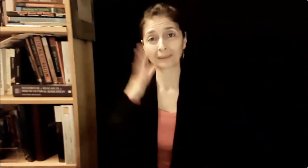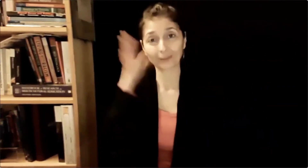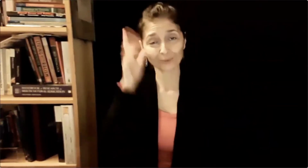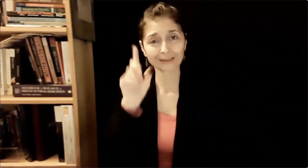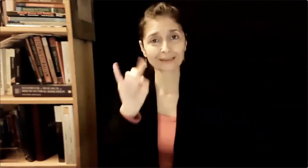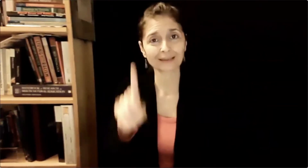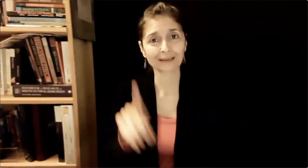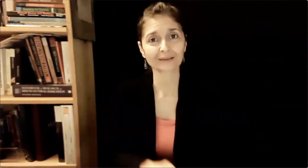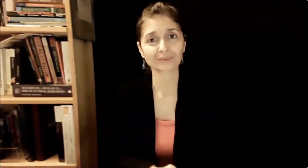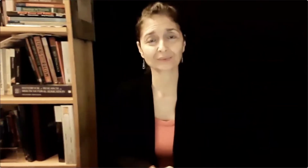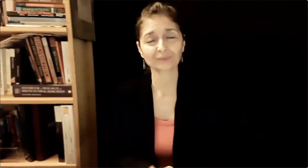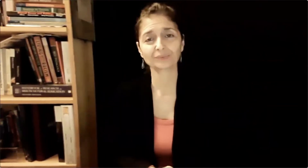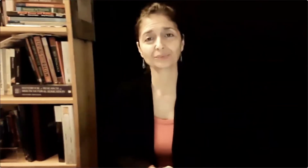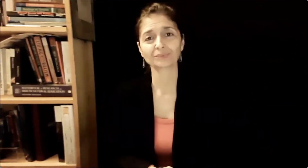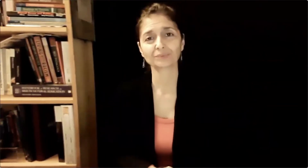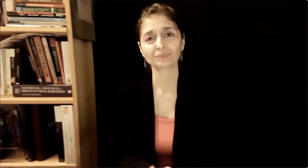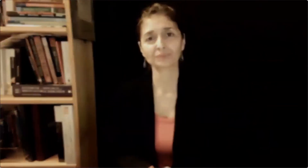That's what my parents did.